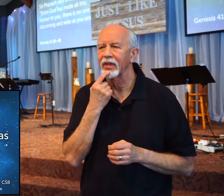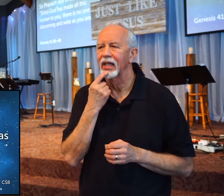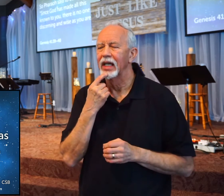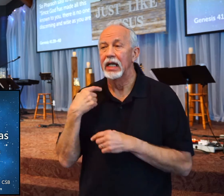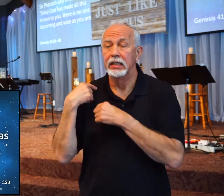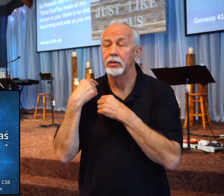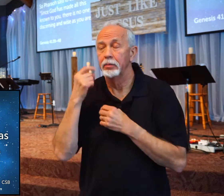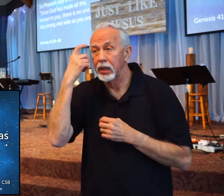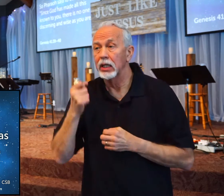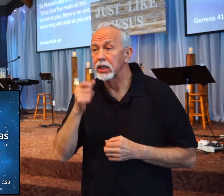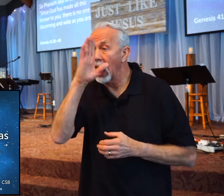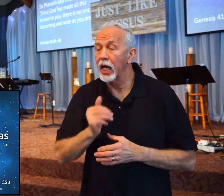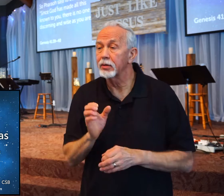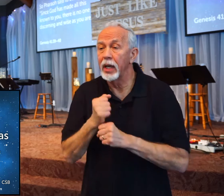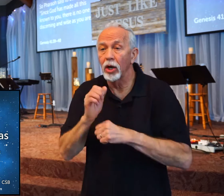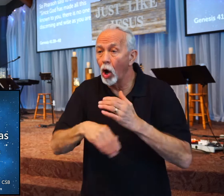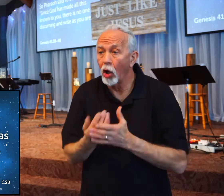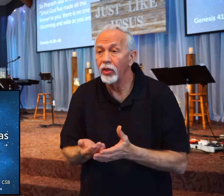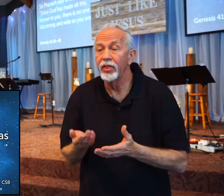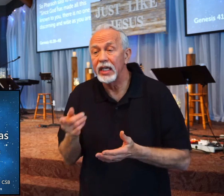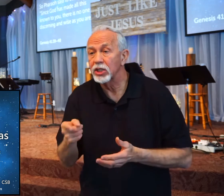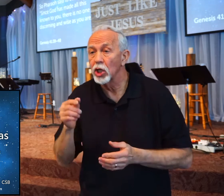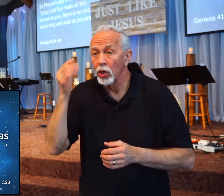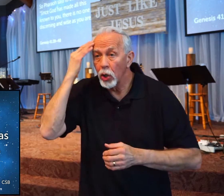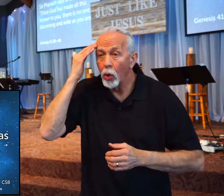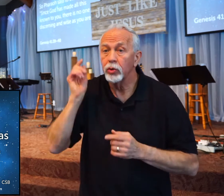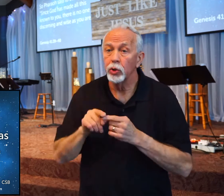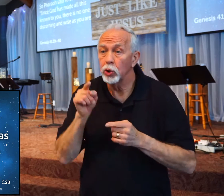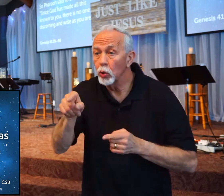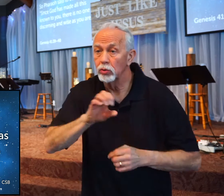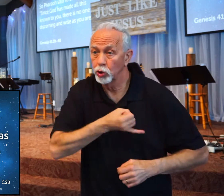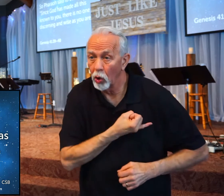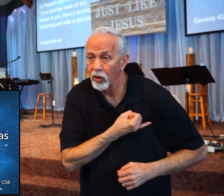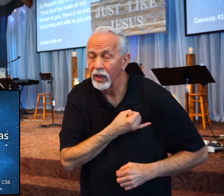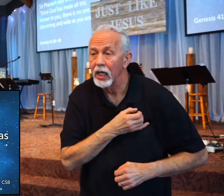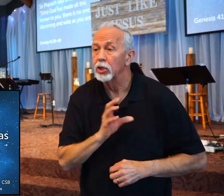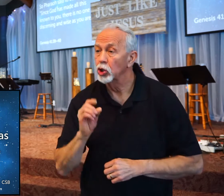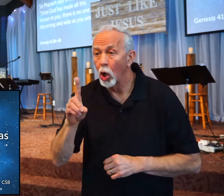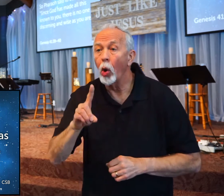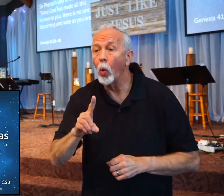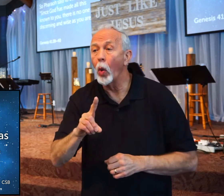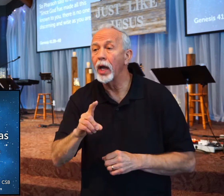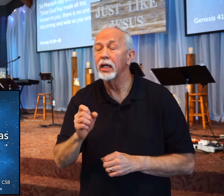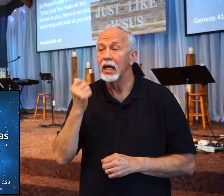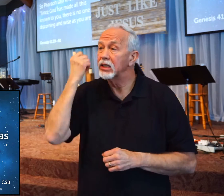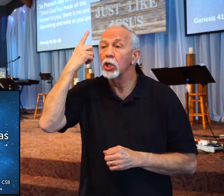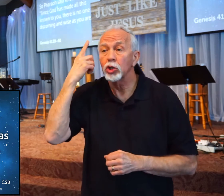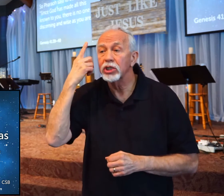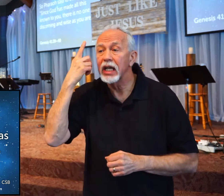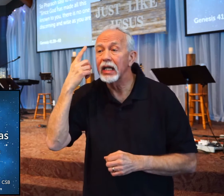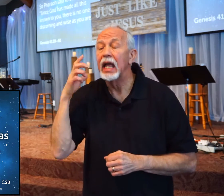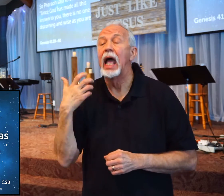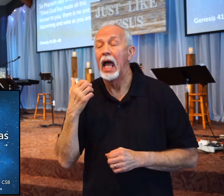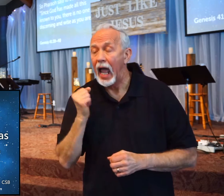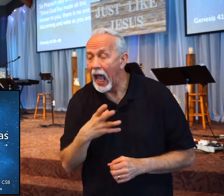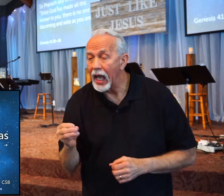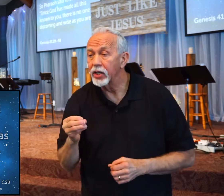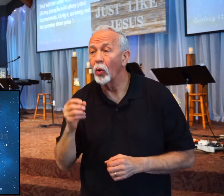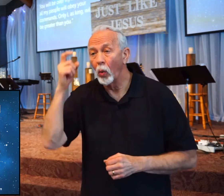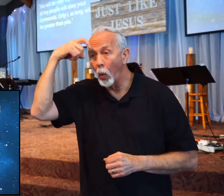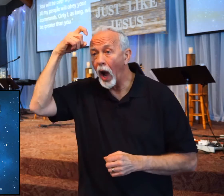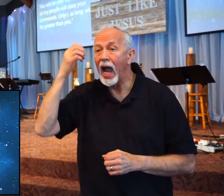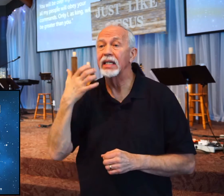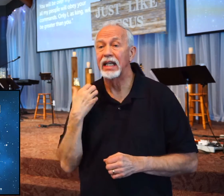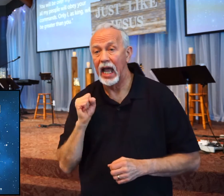since God has made all of this known to you, Joseph, there is no one as discerning and wise as